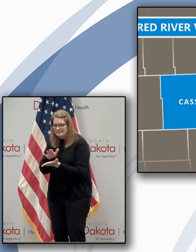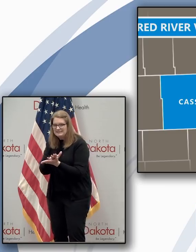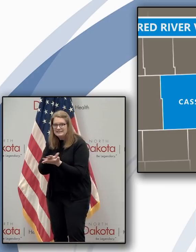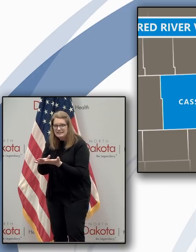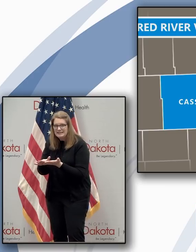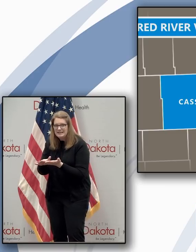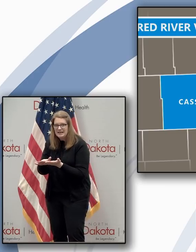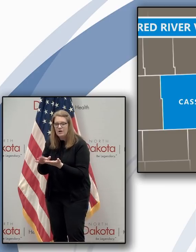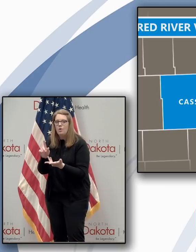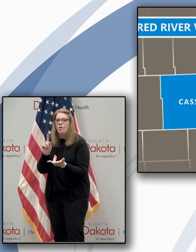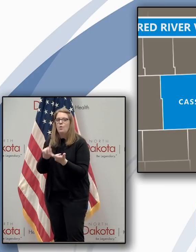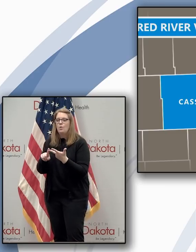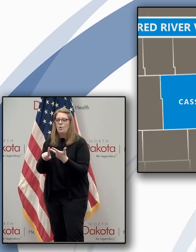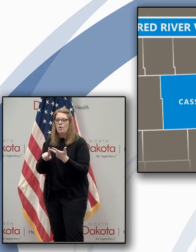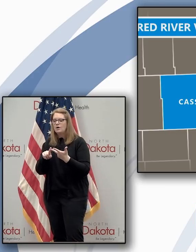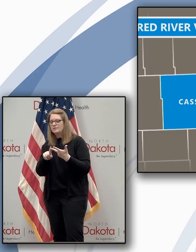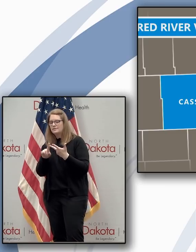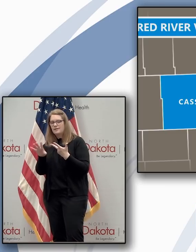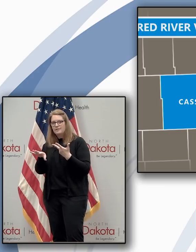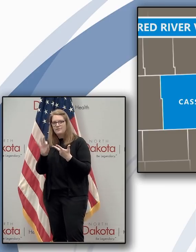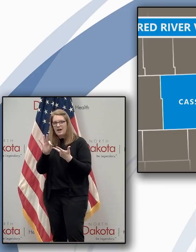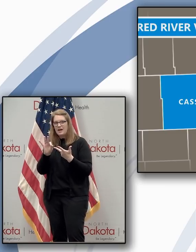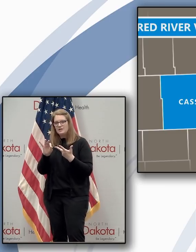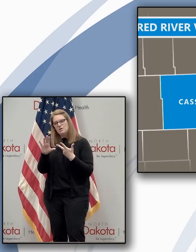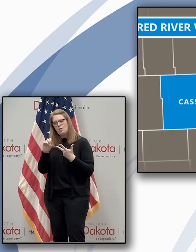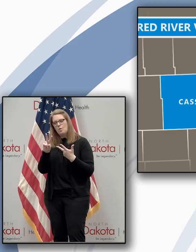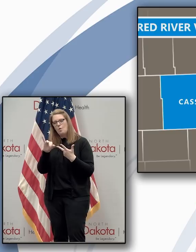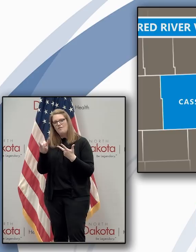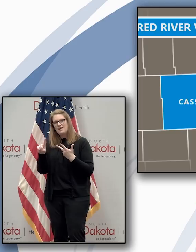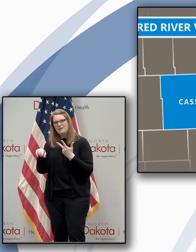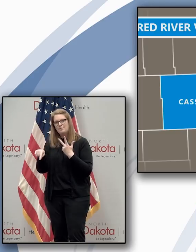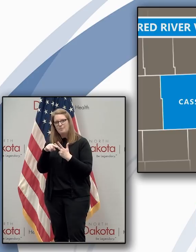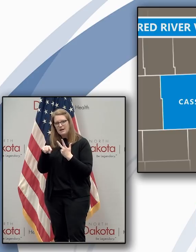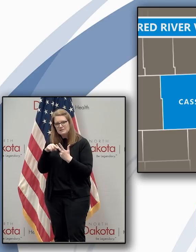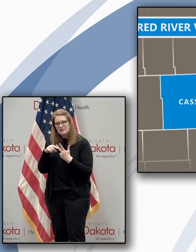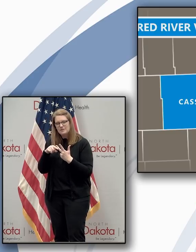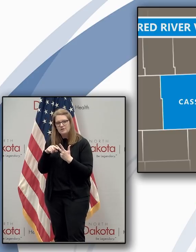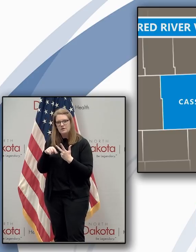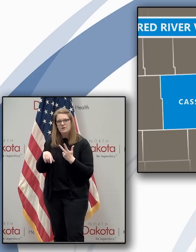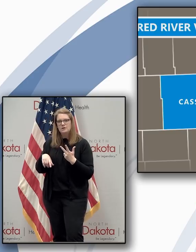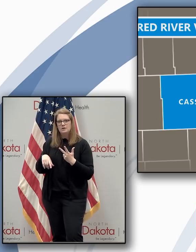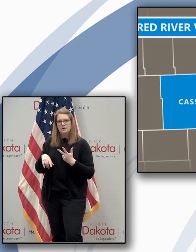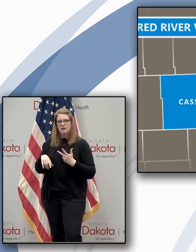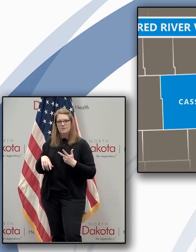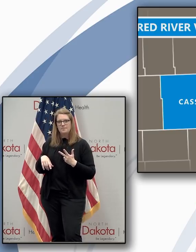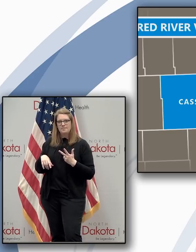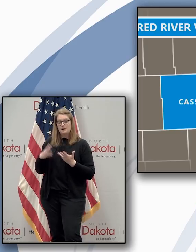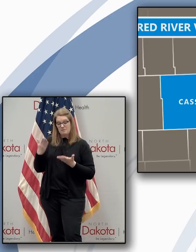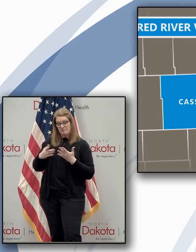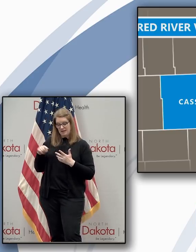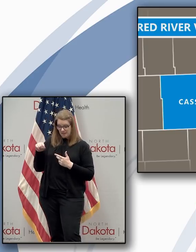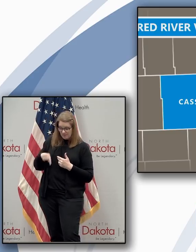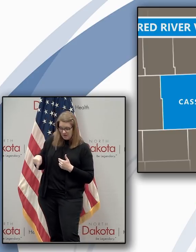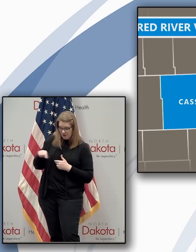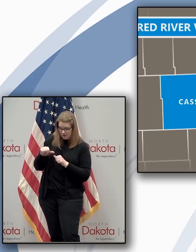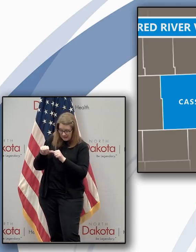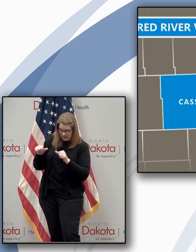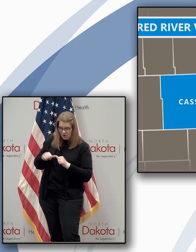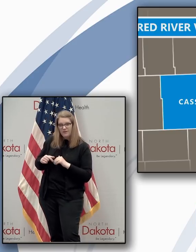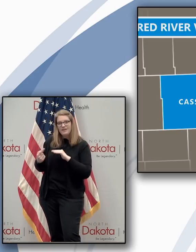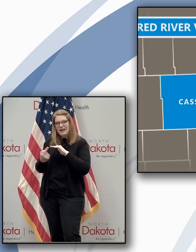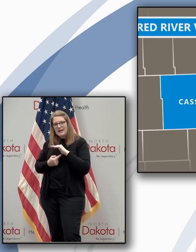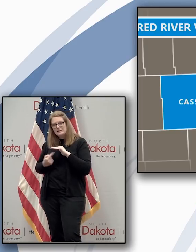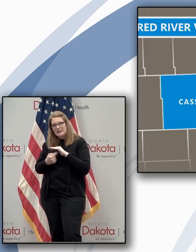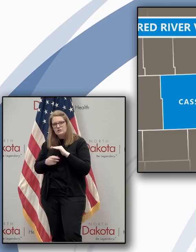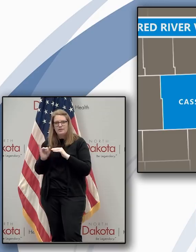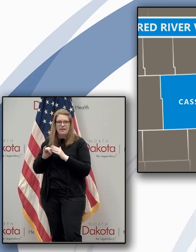to confirm COVID positives are cohorted in meaning that they're in an area of isolation if they're in long-term